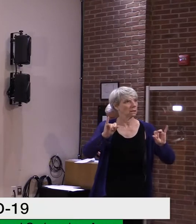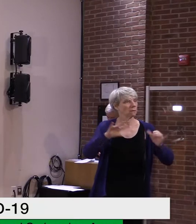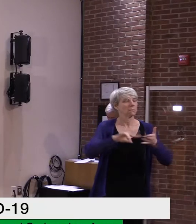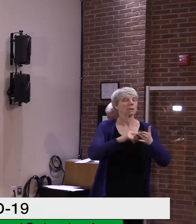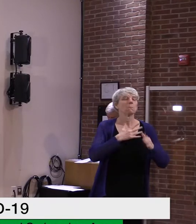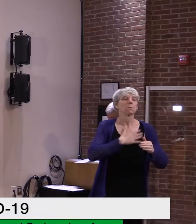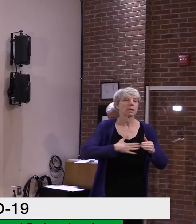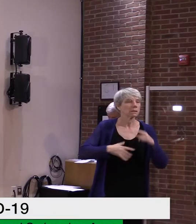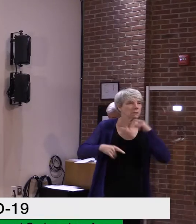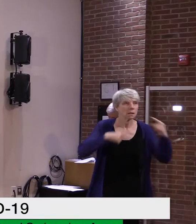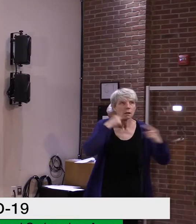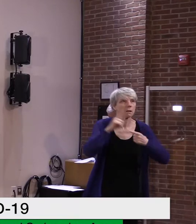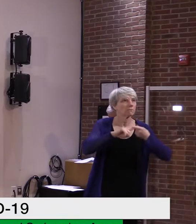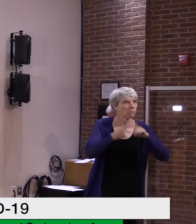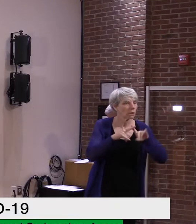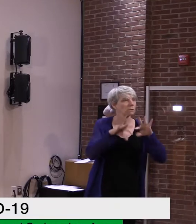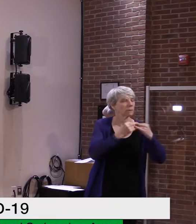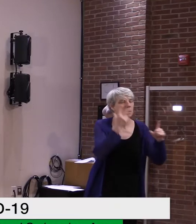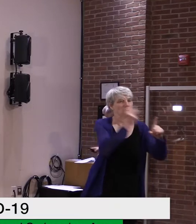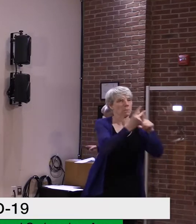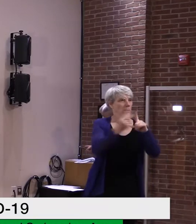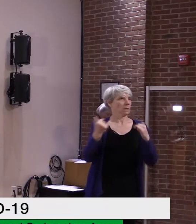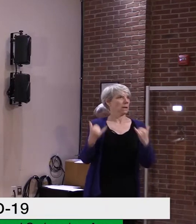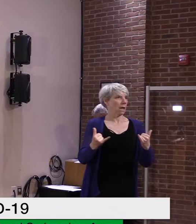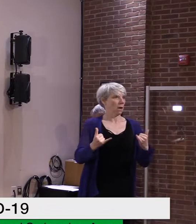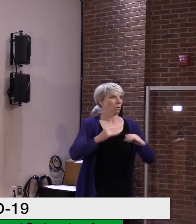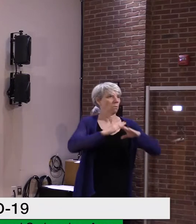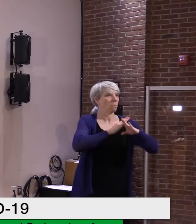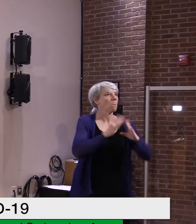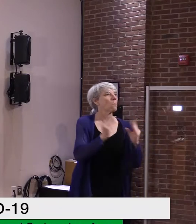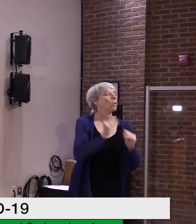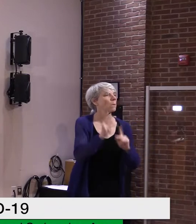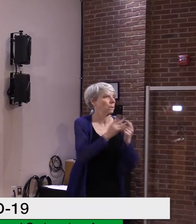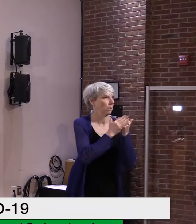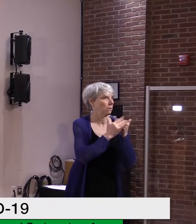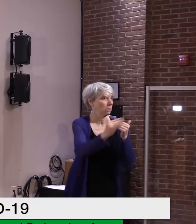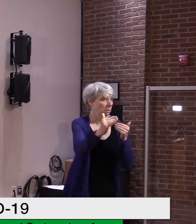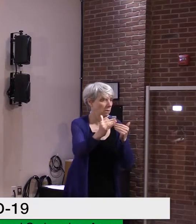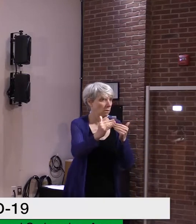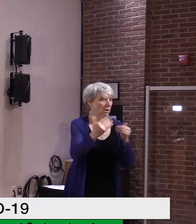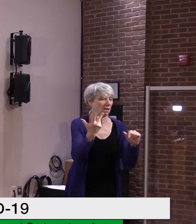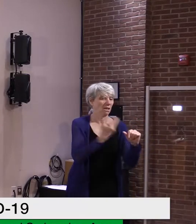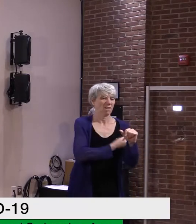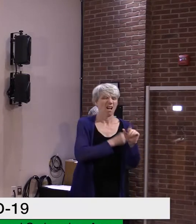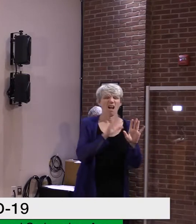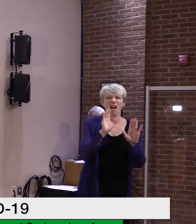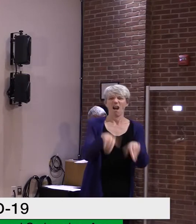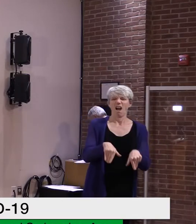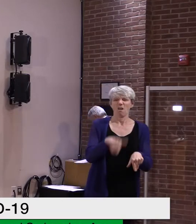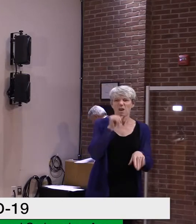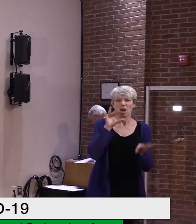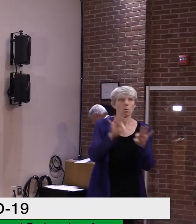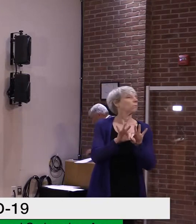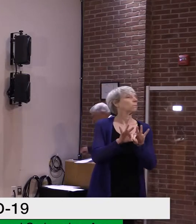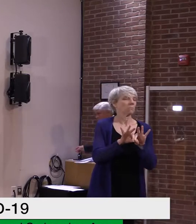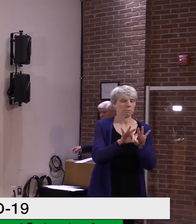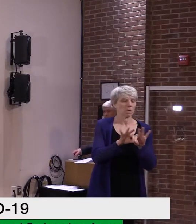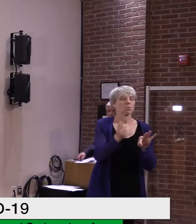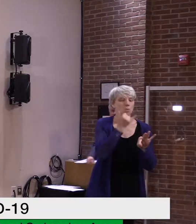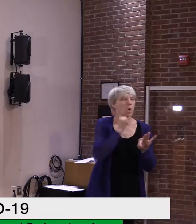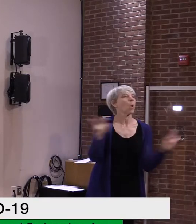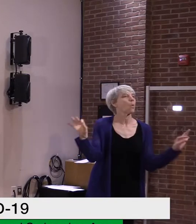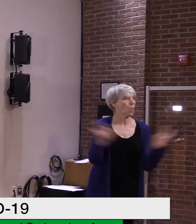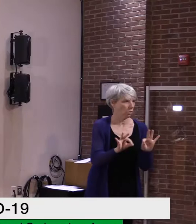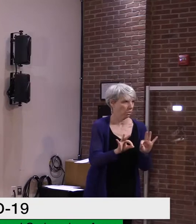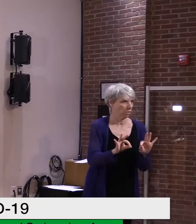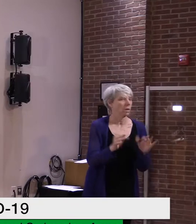Vermonters protected as possible. Your decision to get vaccinated still matters. With that, we